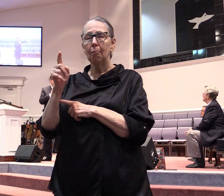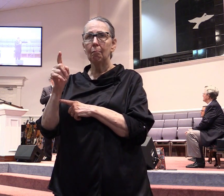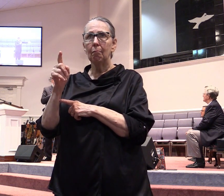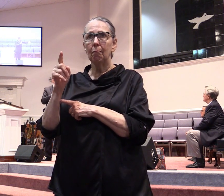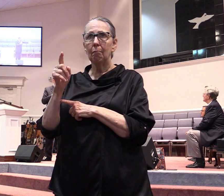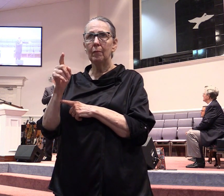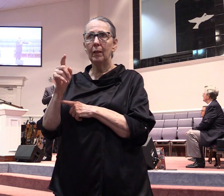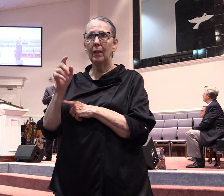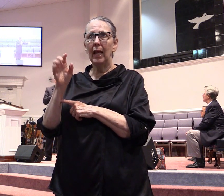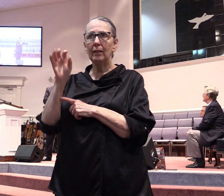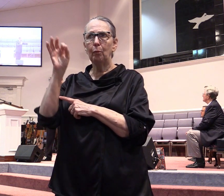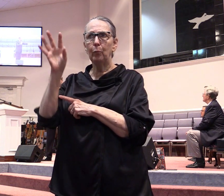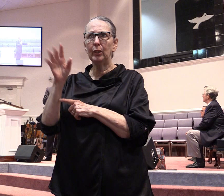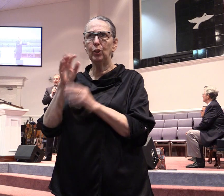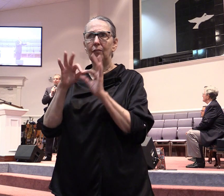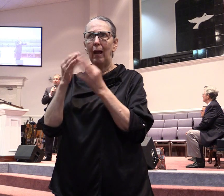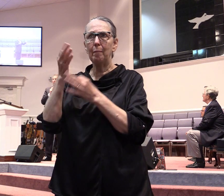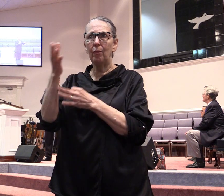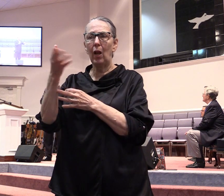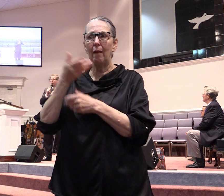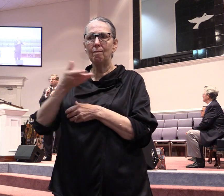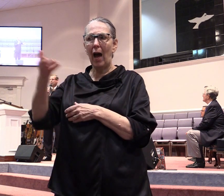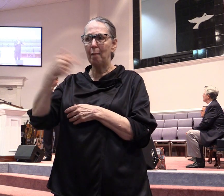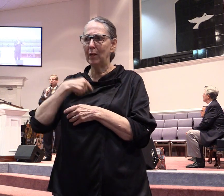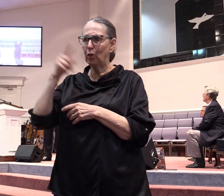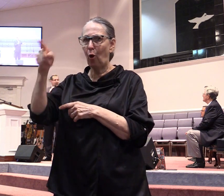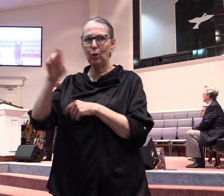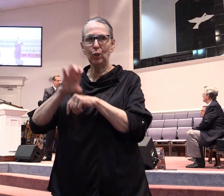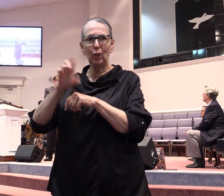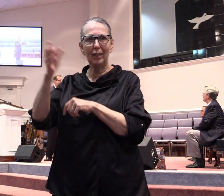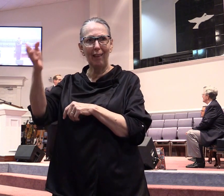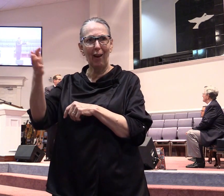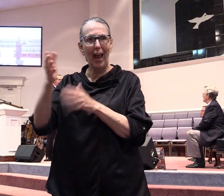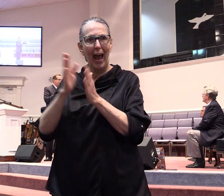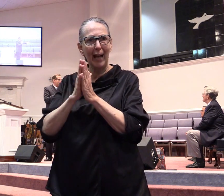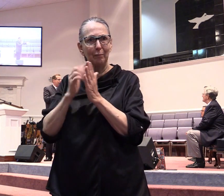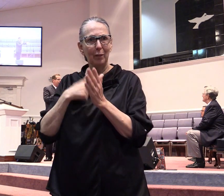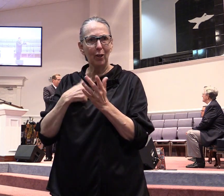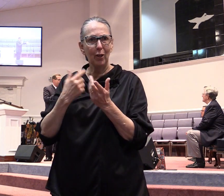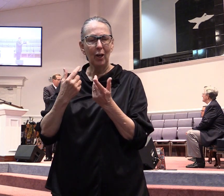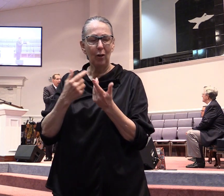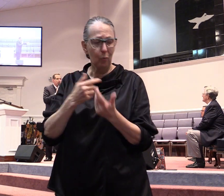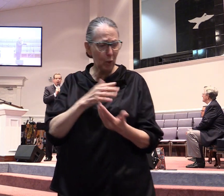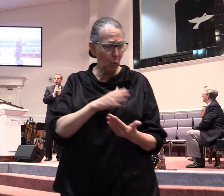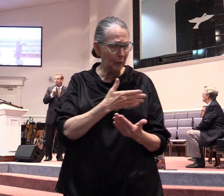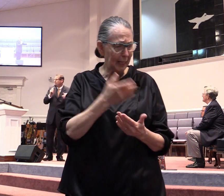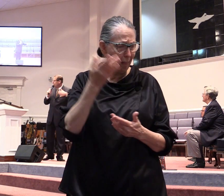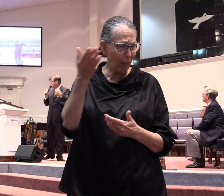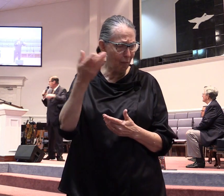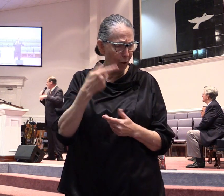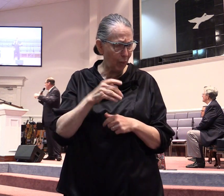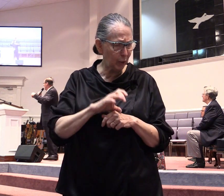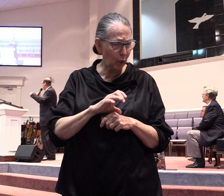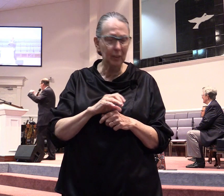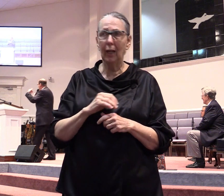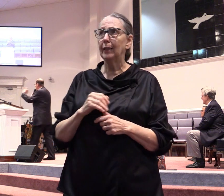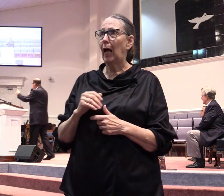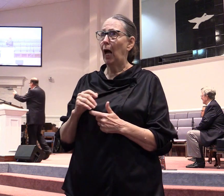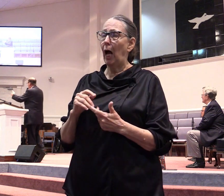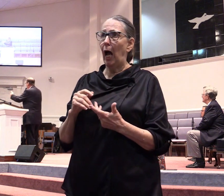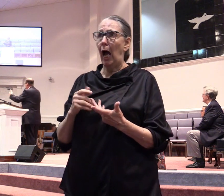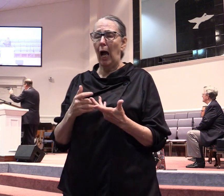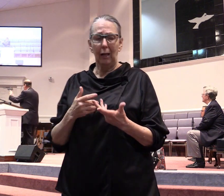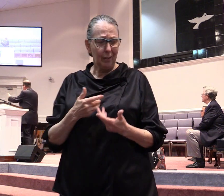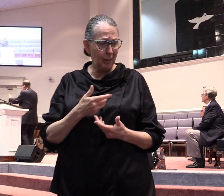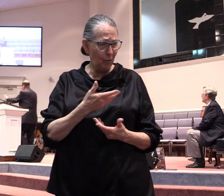this apostolic preacher, his family was there, and he invited me to come to his church and asked me what I sing, solo stuff, and what I work, and he even asked